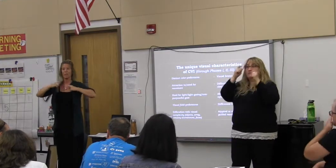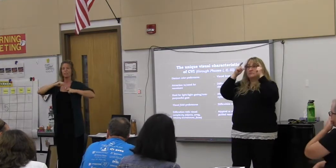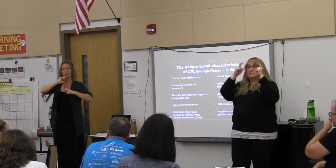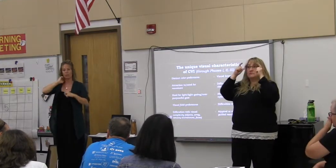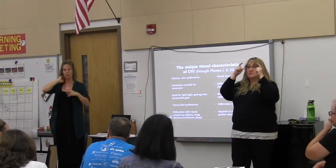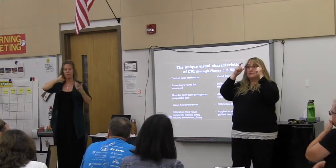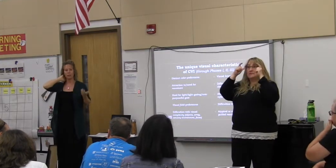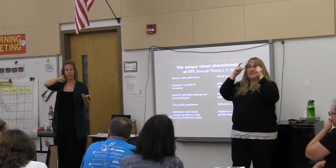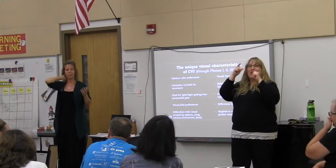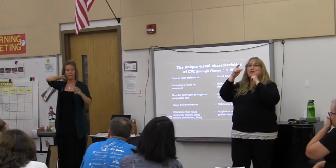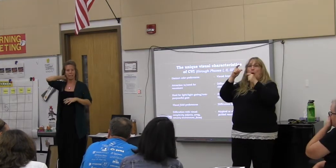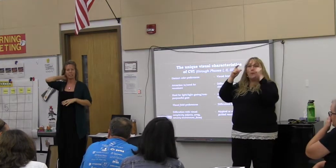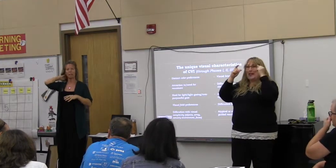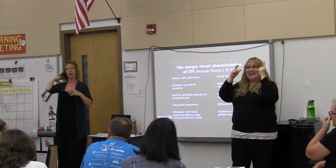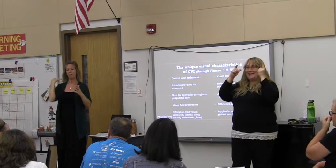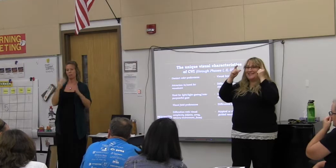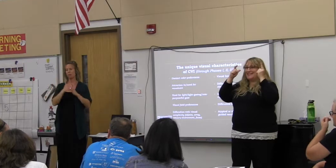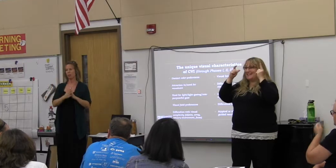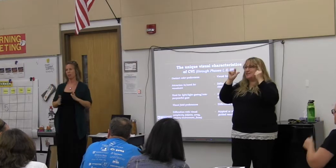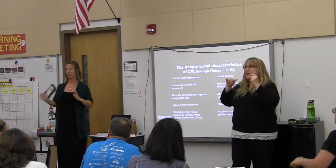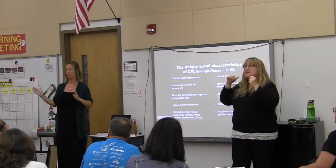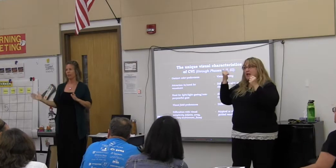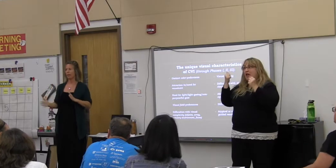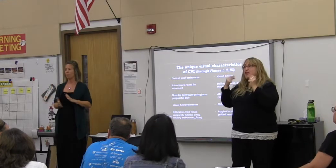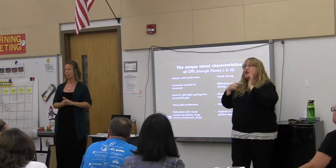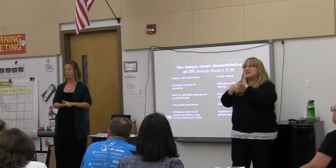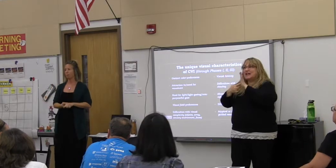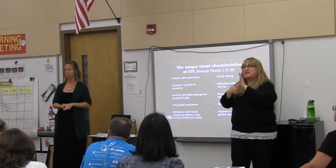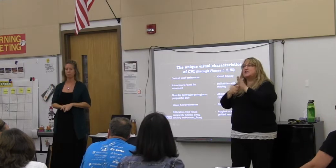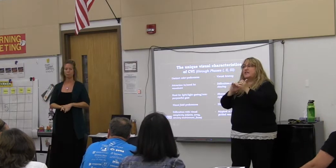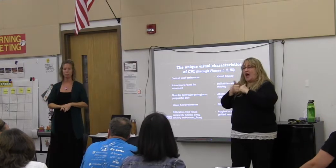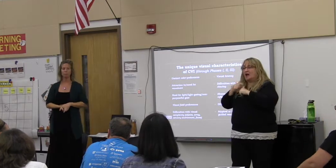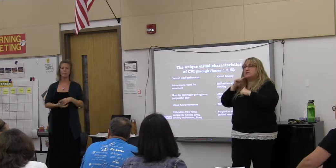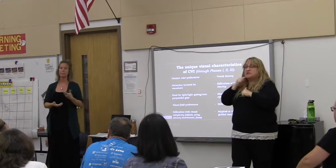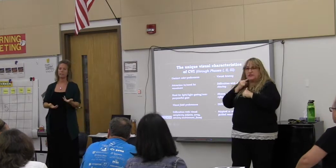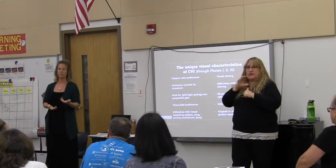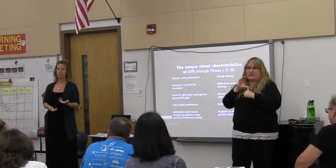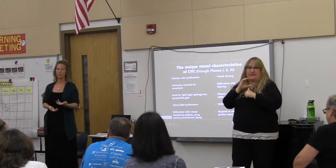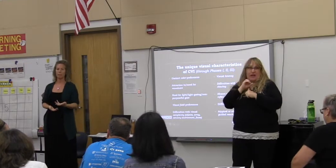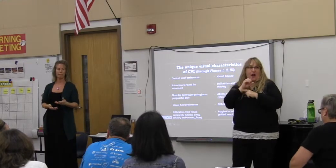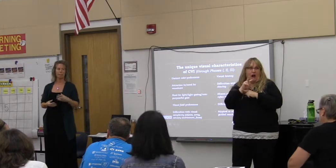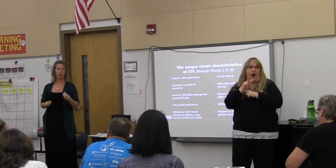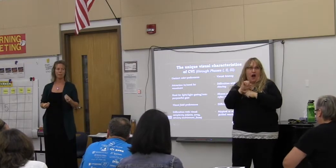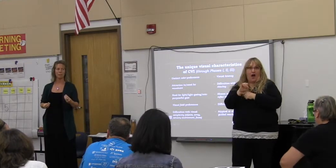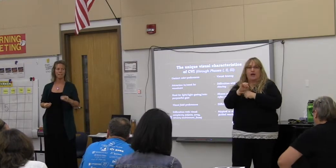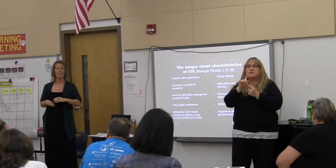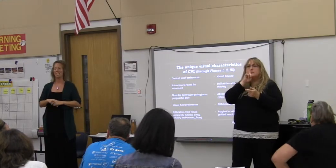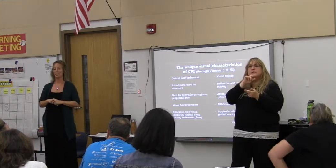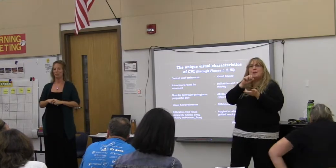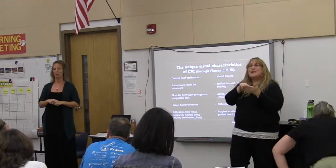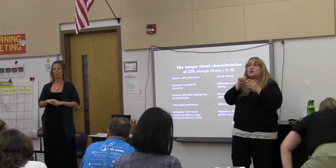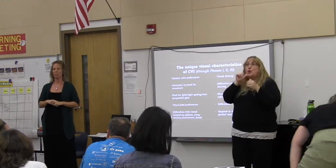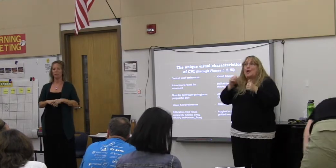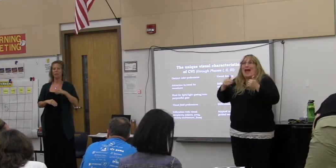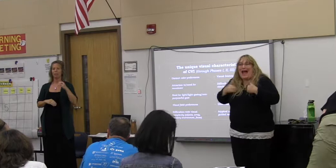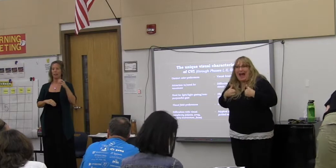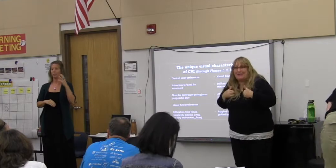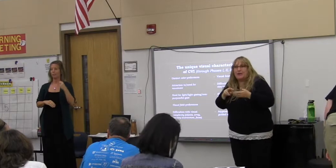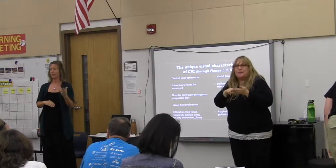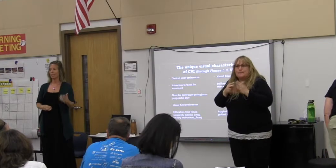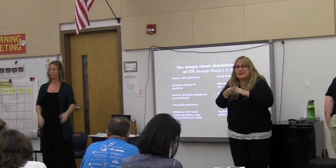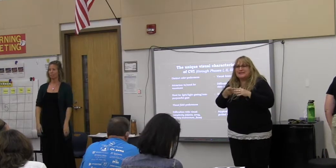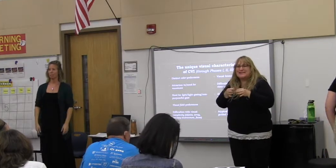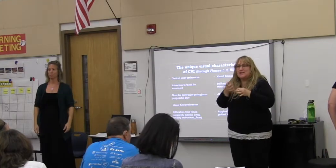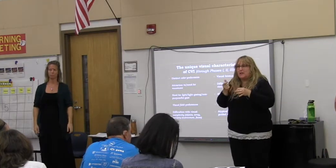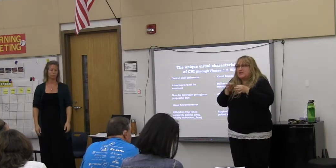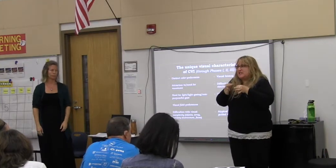open. So this is another indicator of how severe their CDI might be. It doesn't necessarily mean it's absent, it just might mean that